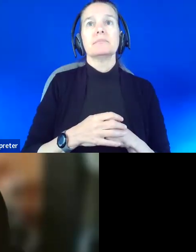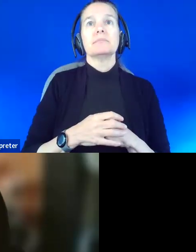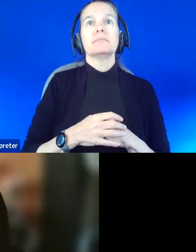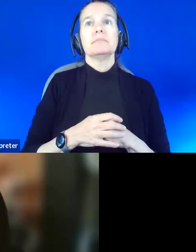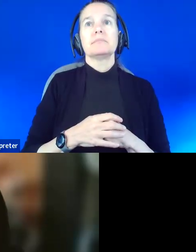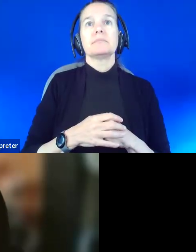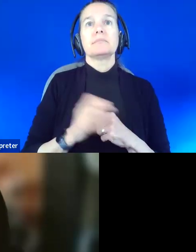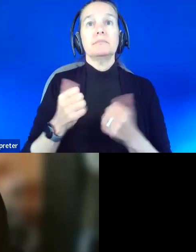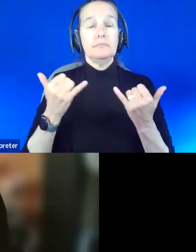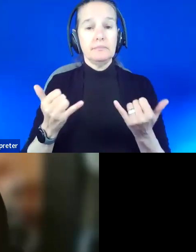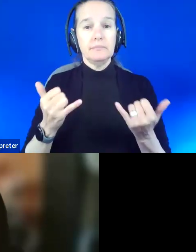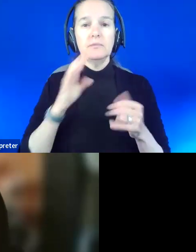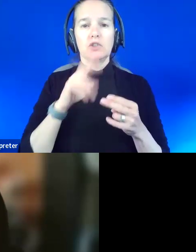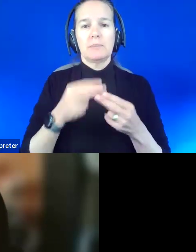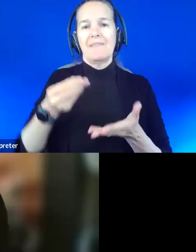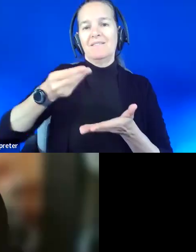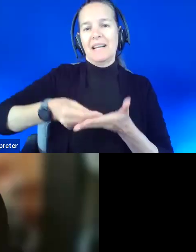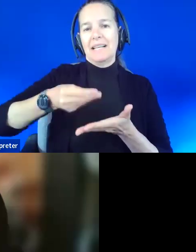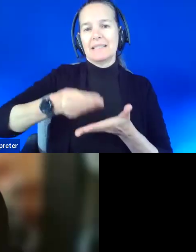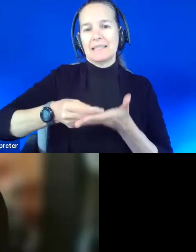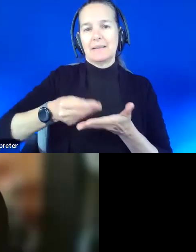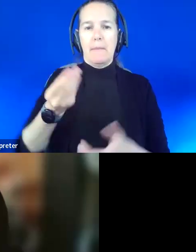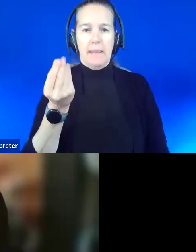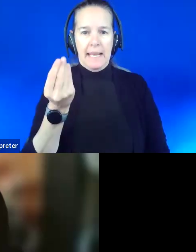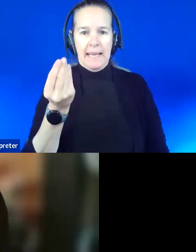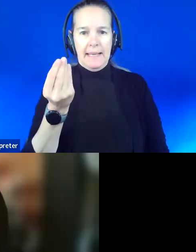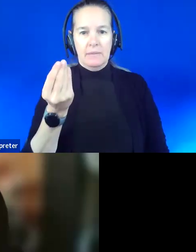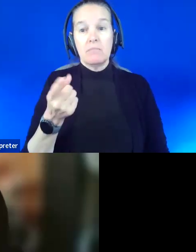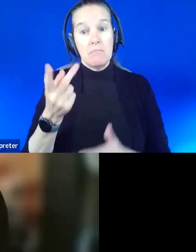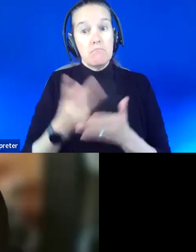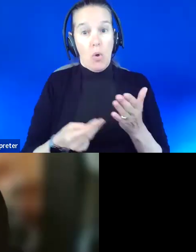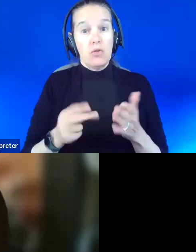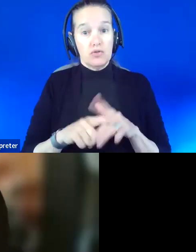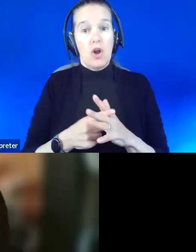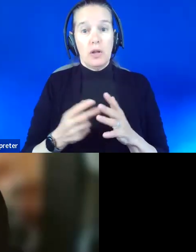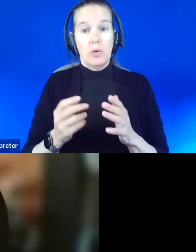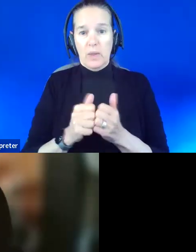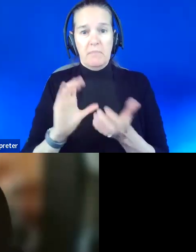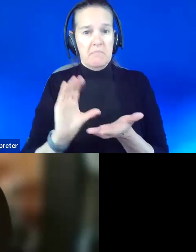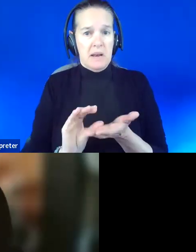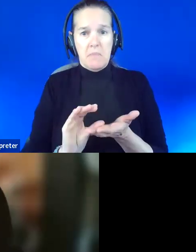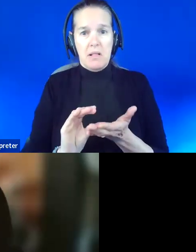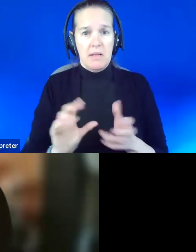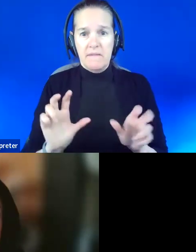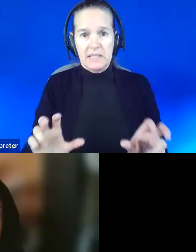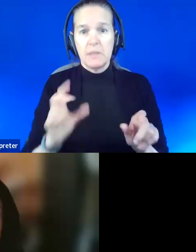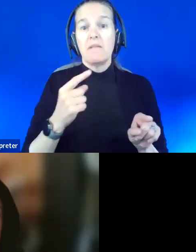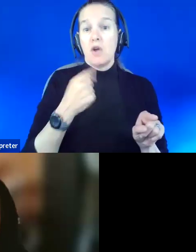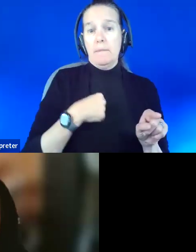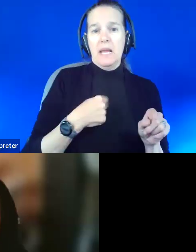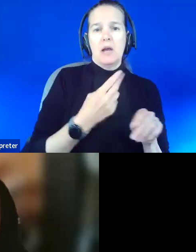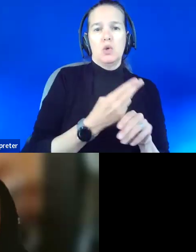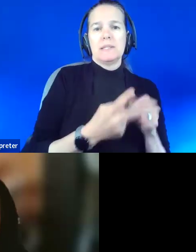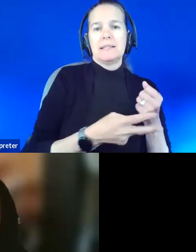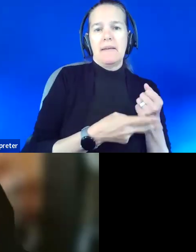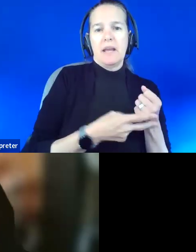So we're going to start with financing and money. We both started with minimal investments. So for me, I used, again, my savings and